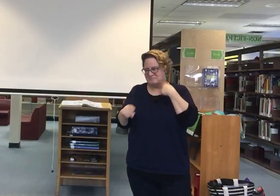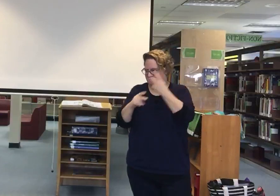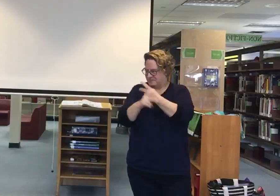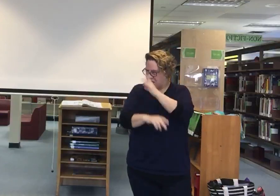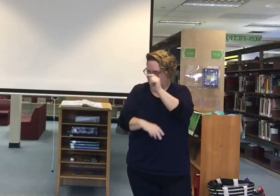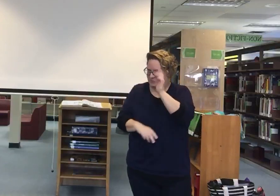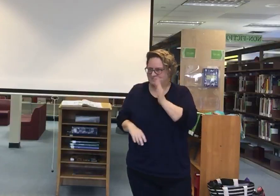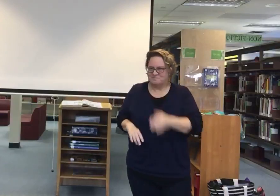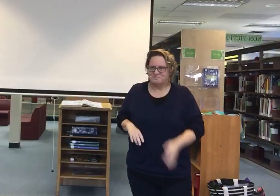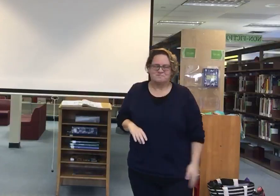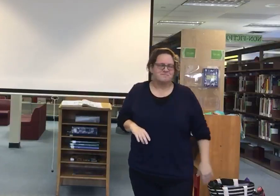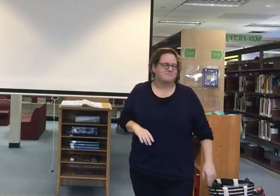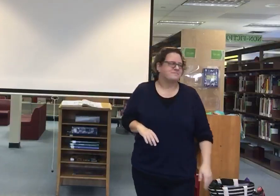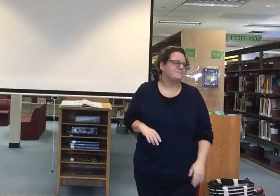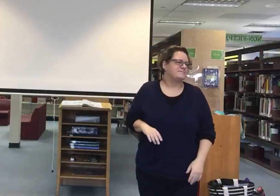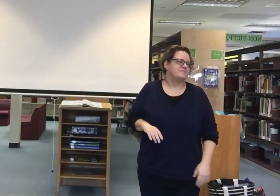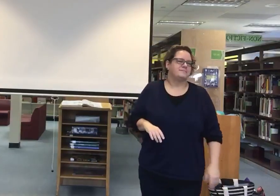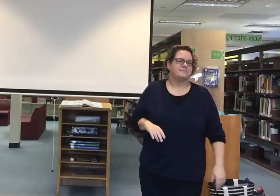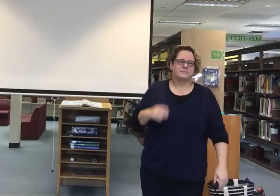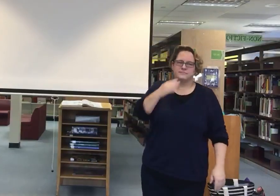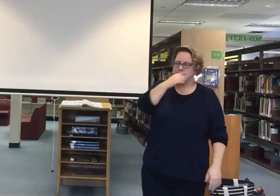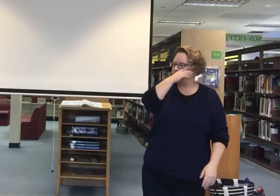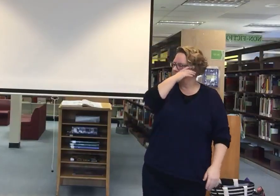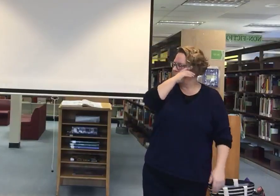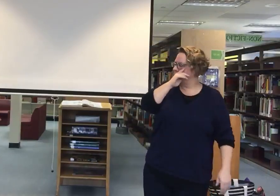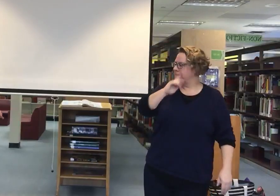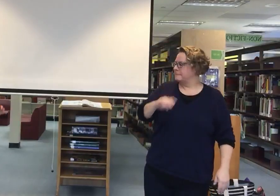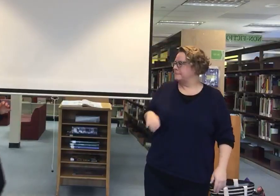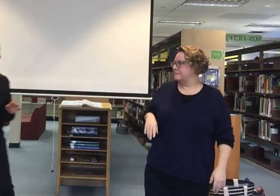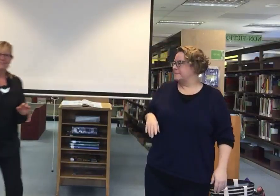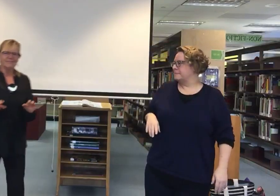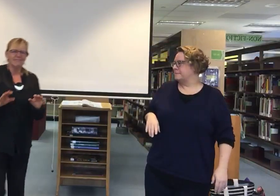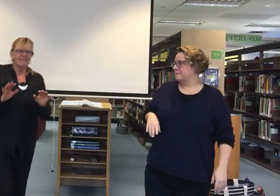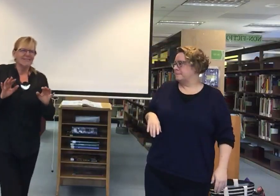out. Okay, so,